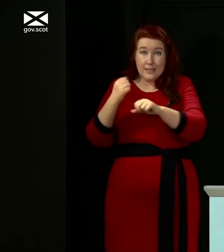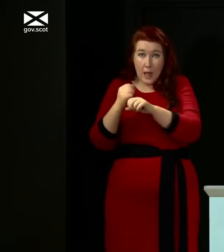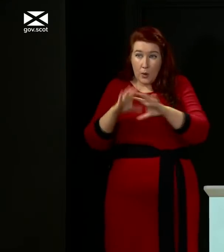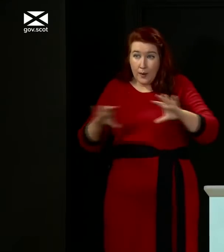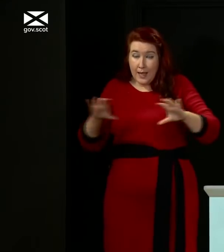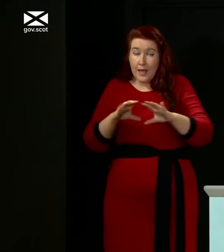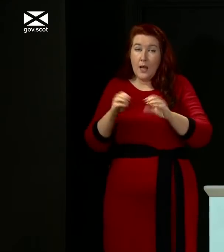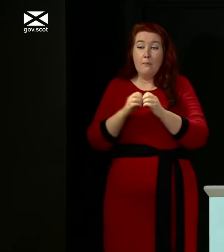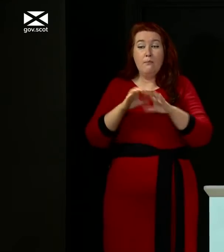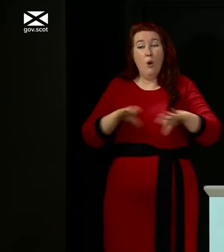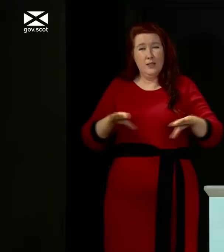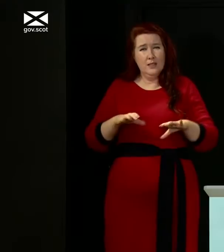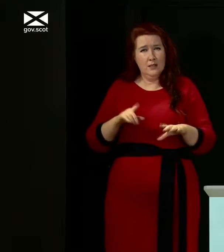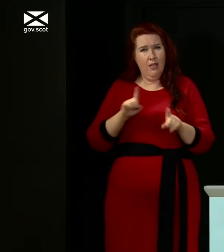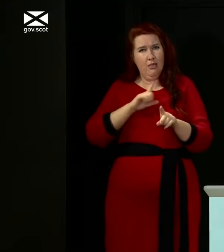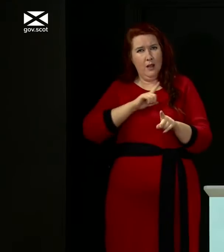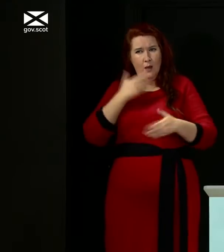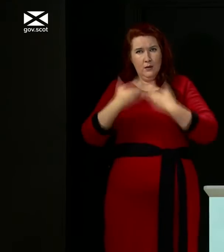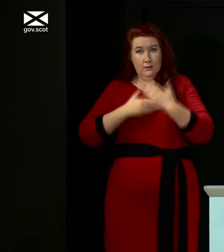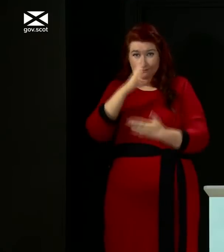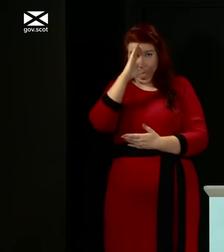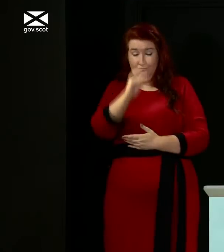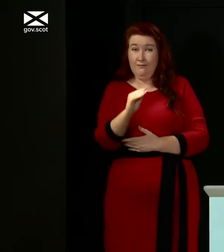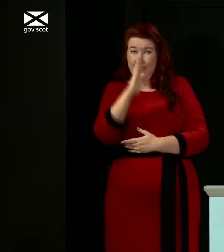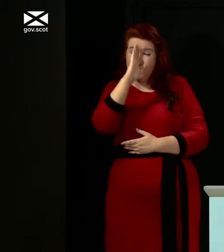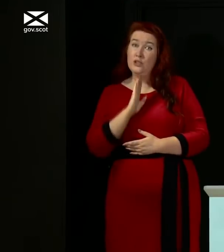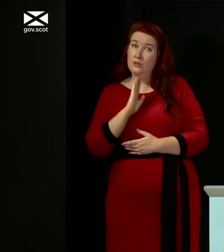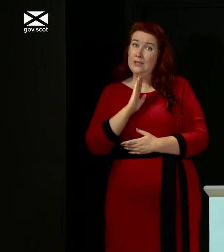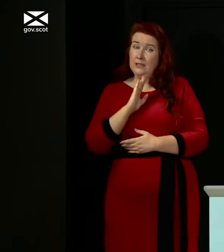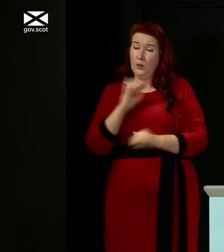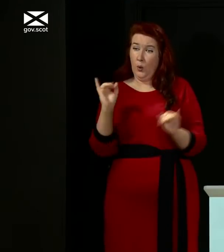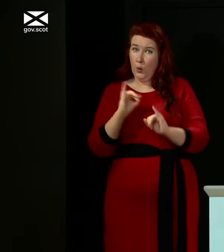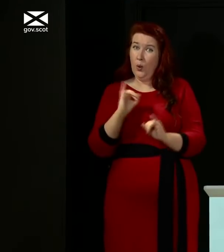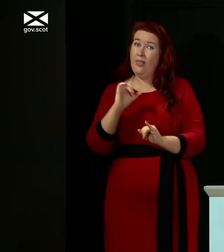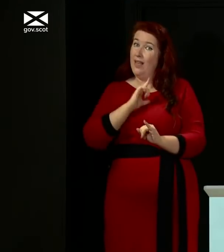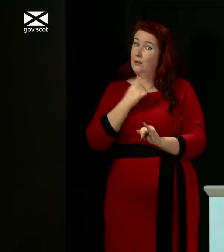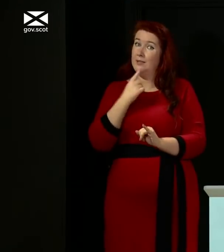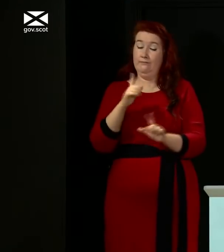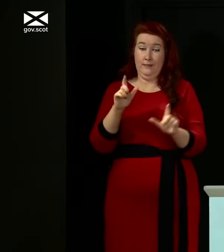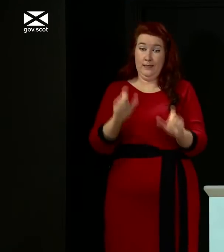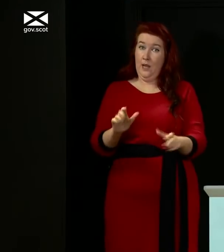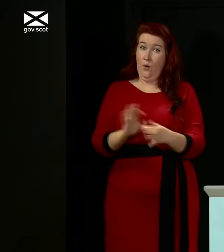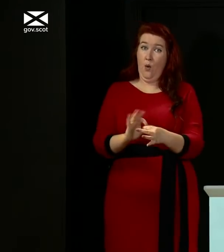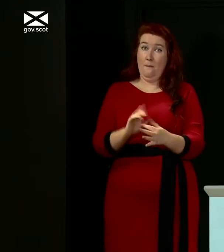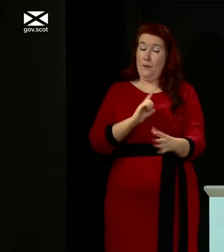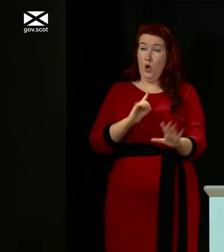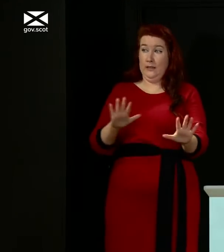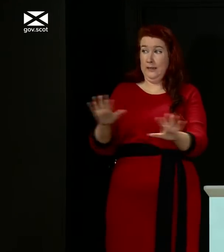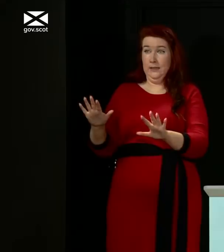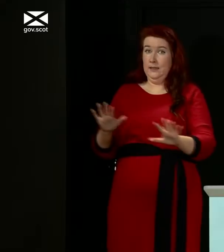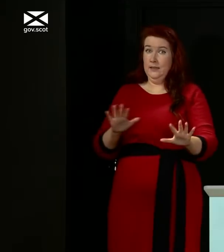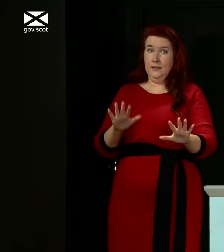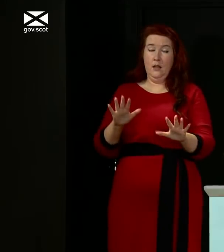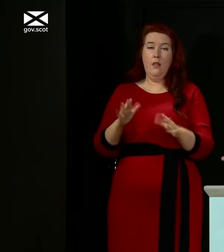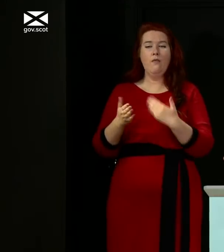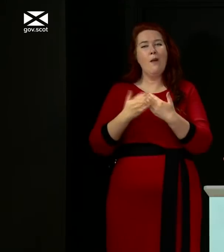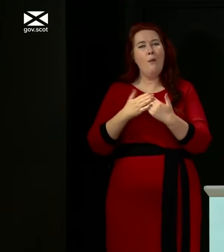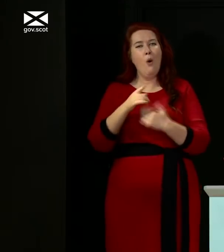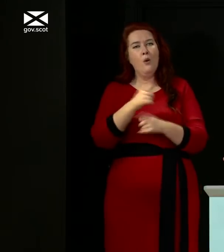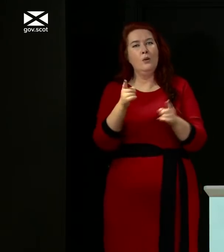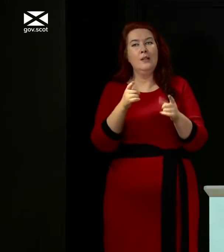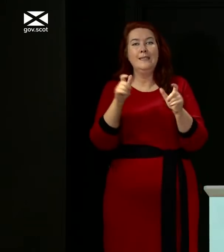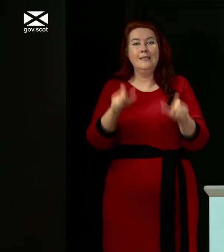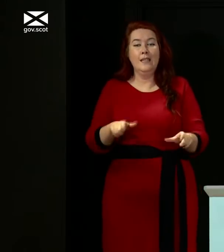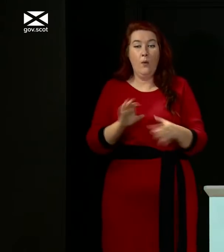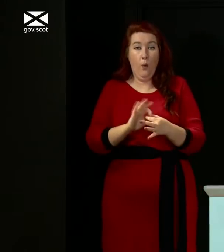country really understand the severity of this and understand why we are saying to people, stay at home, because the more people stay at home, the less likely